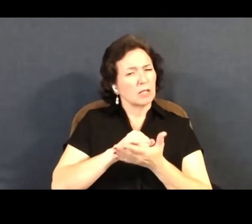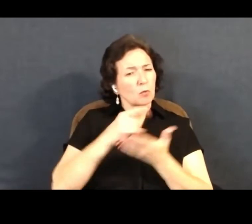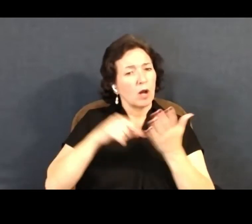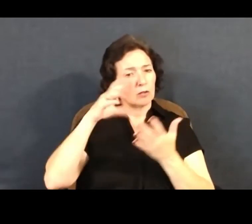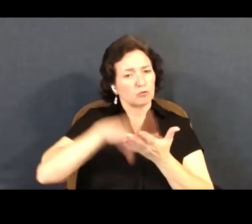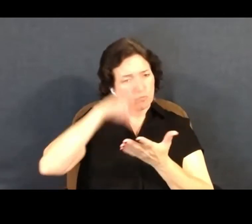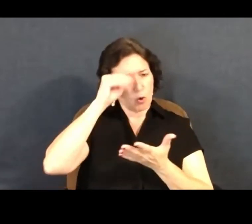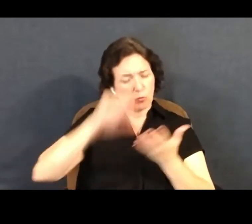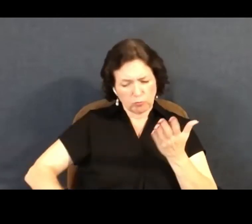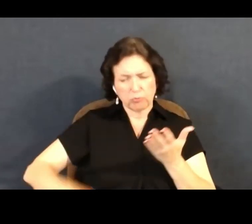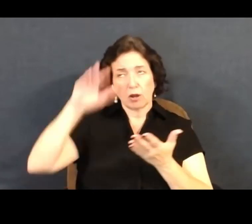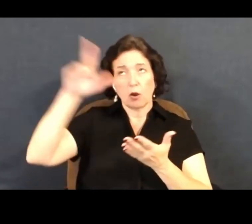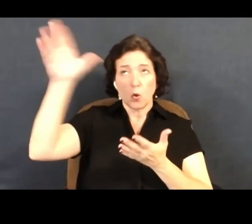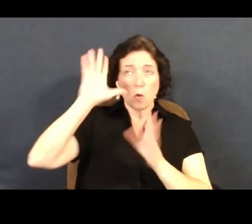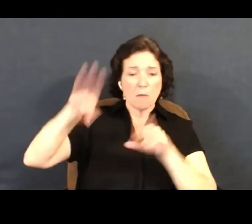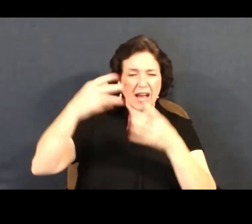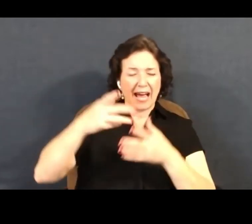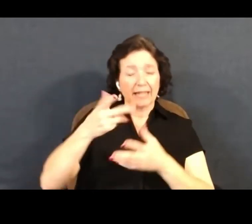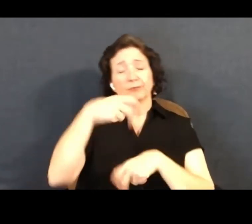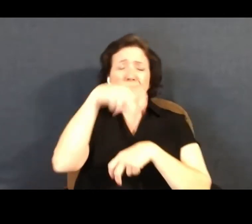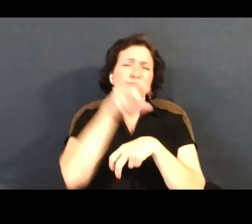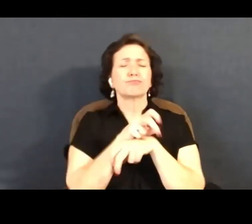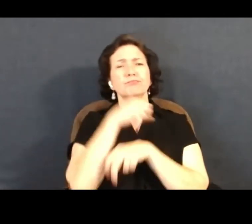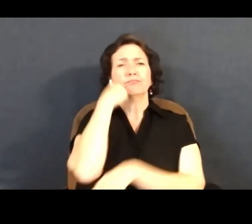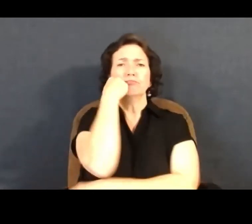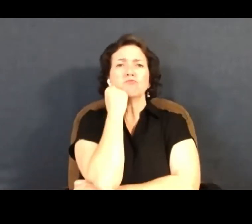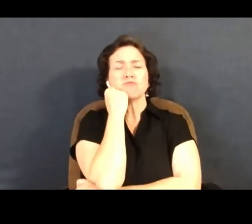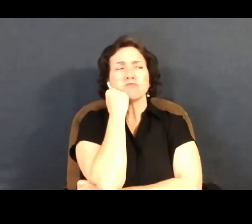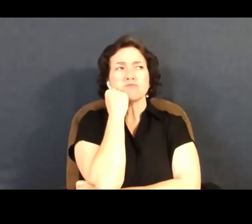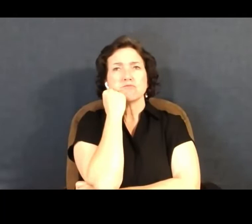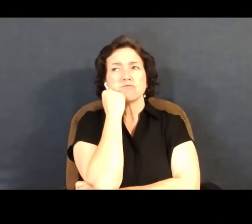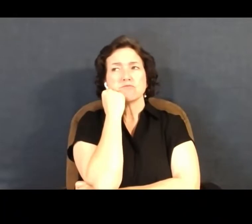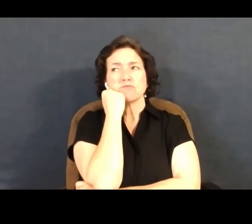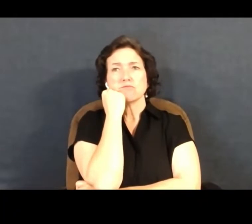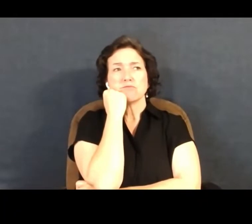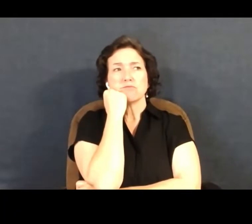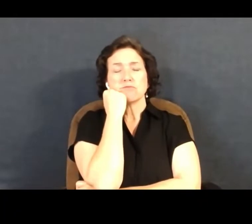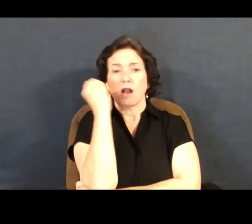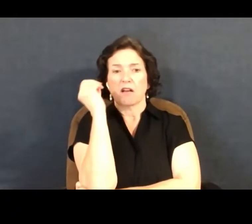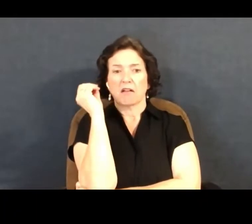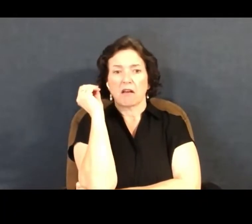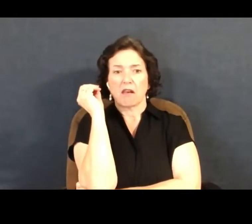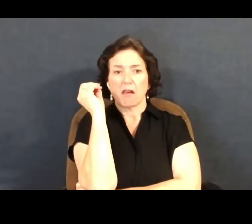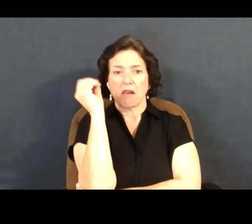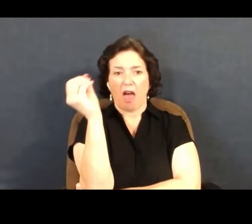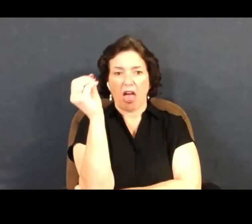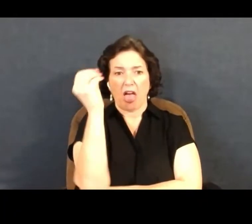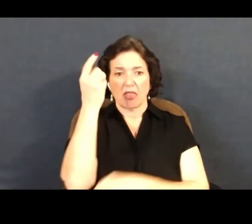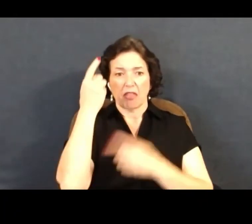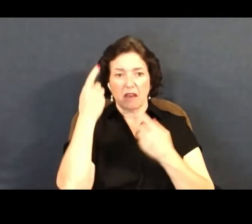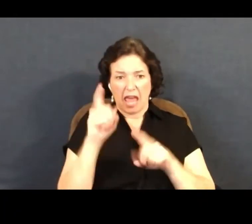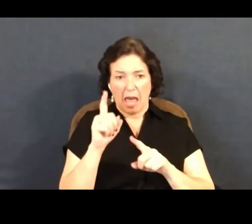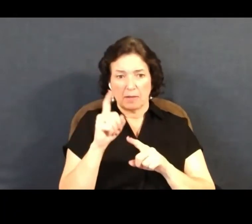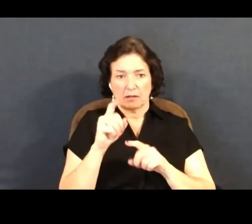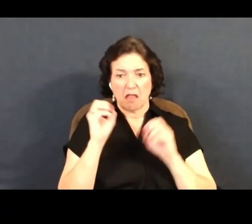Nothing happened. Absolutely nothing happened. And nothing happened was slower than Hobya had wanted it